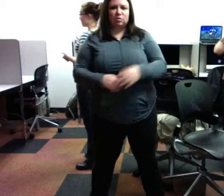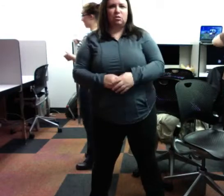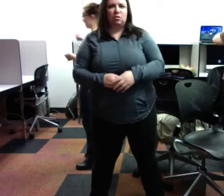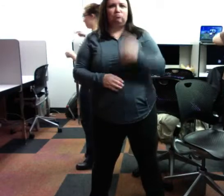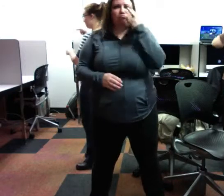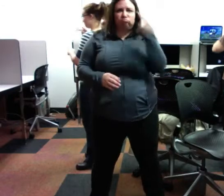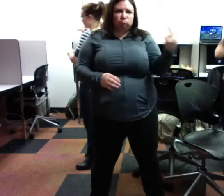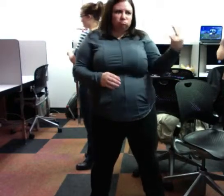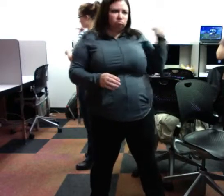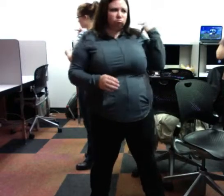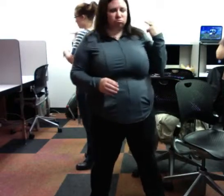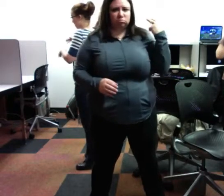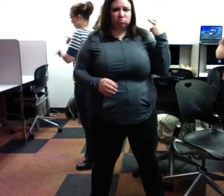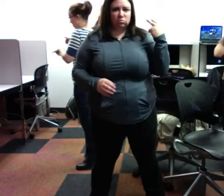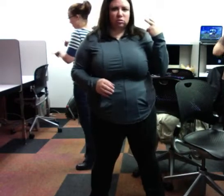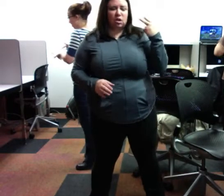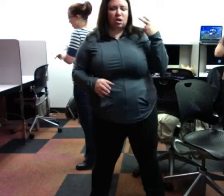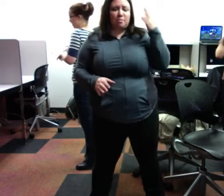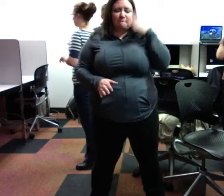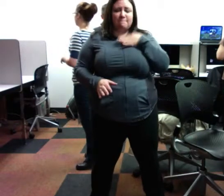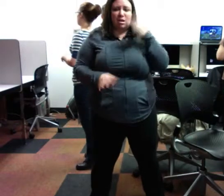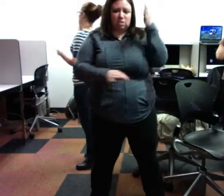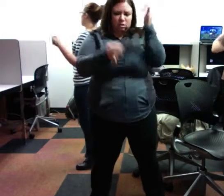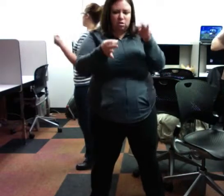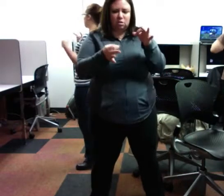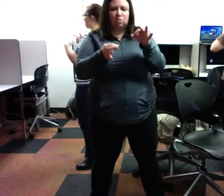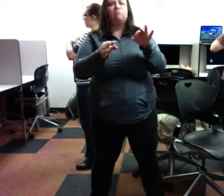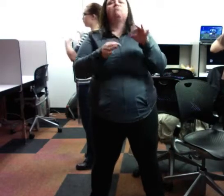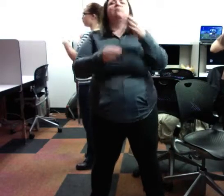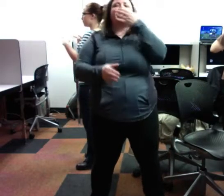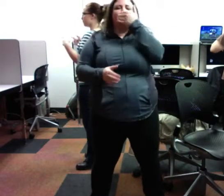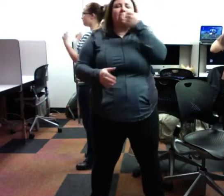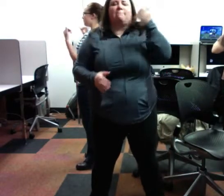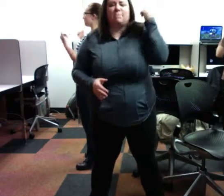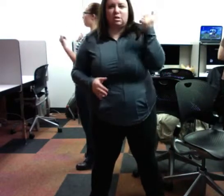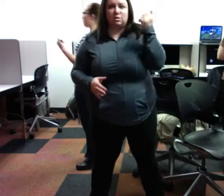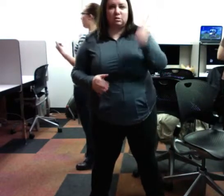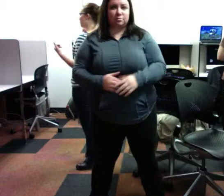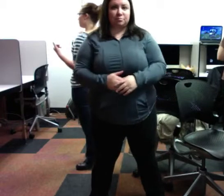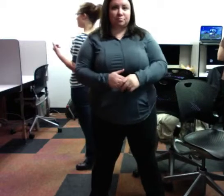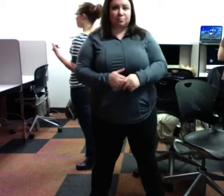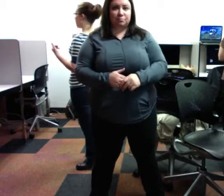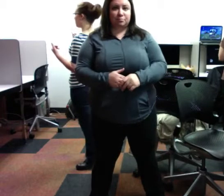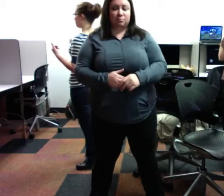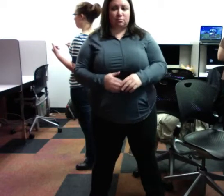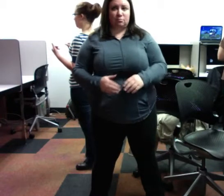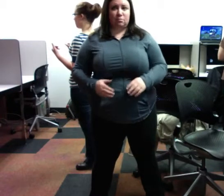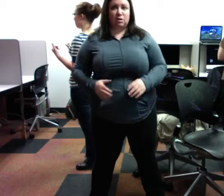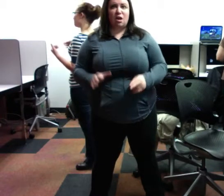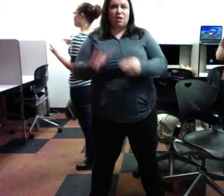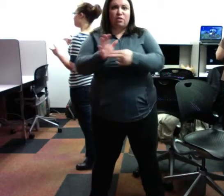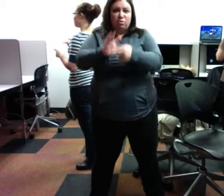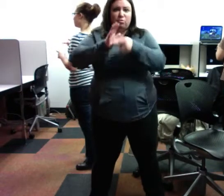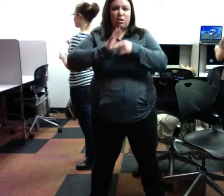made. The minute I dropped out, I could stop taking the required classes that didn't interest me